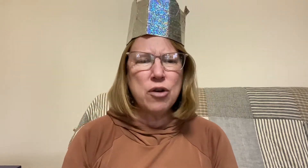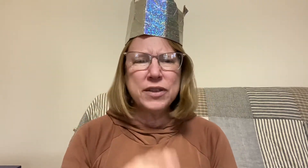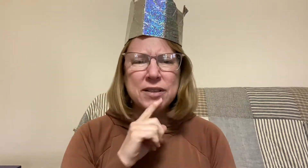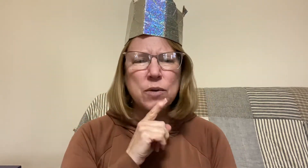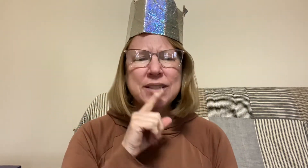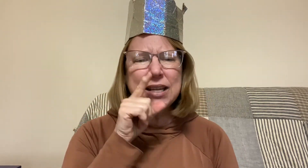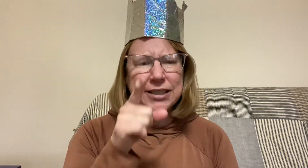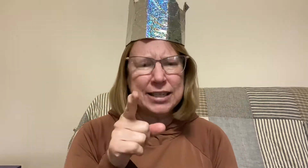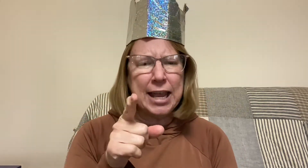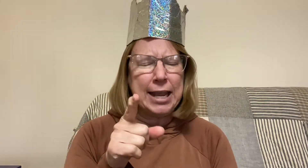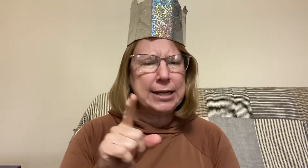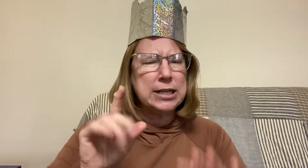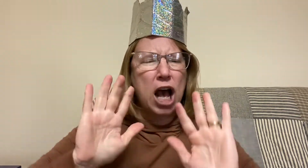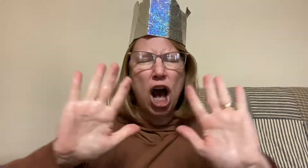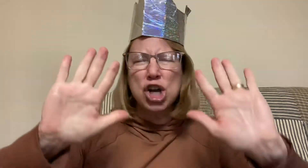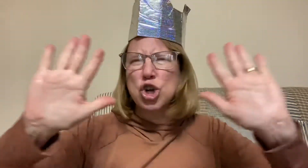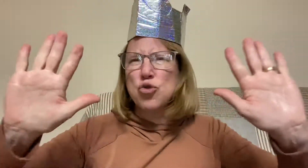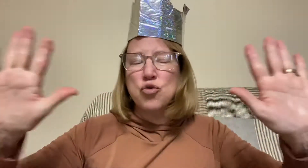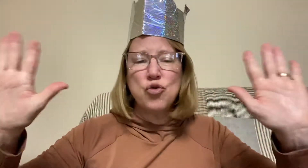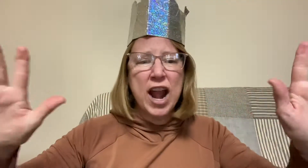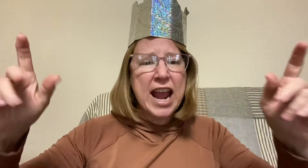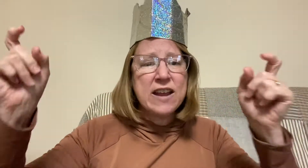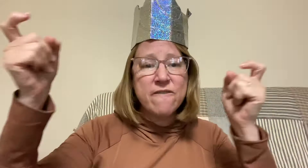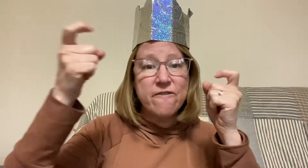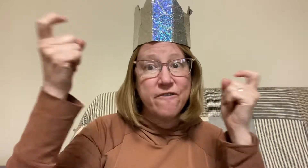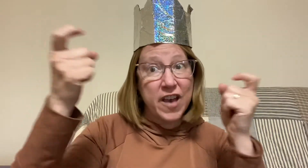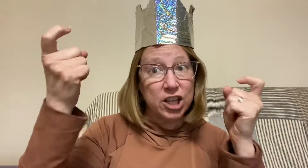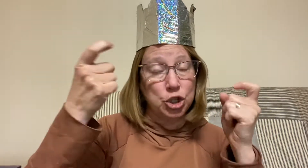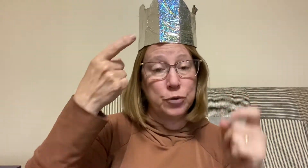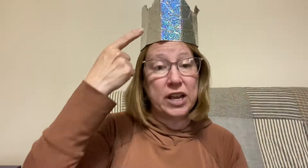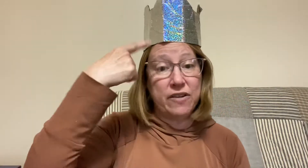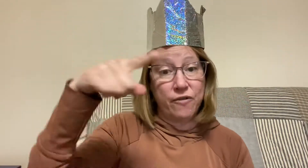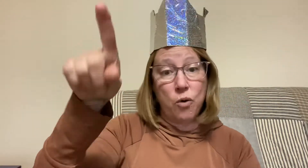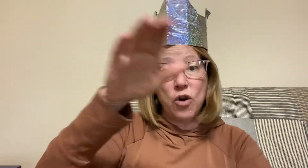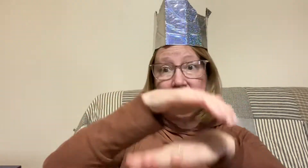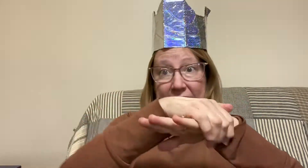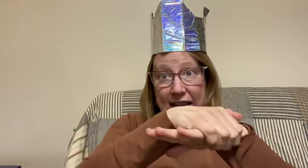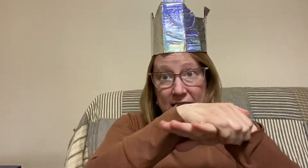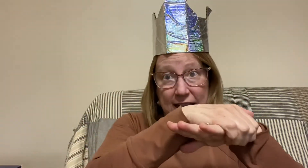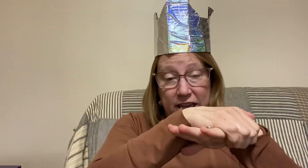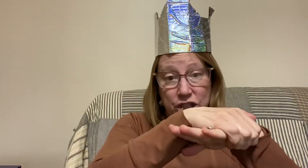The English archers, with their long bows,